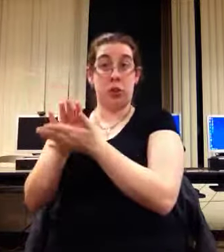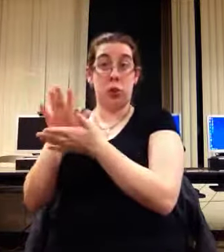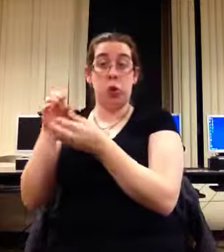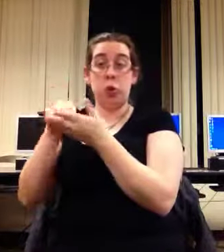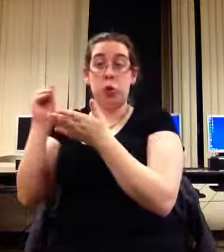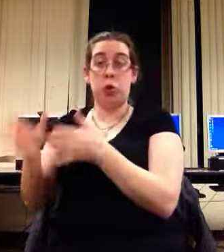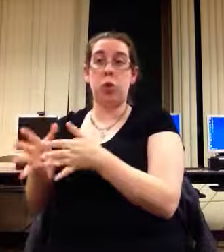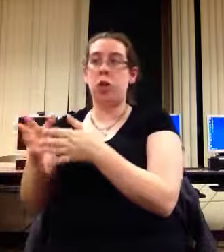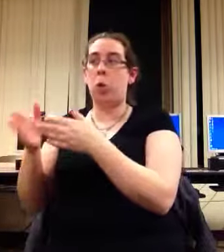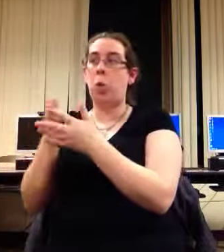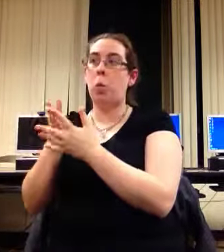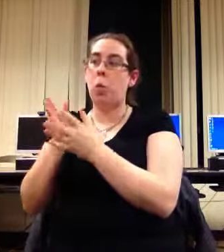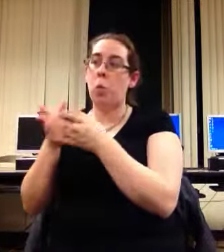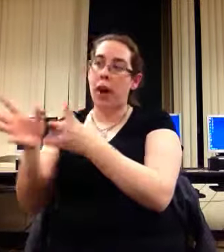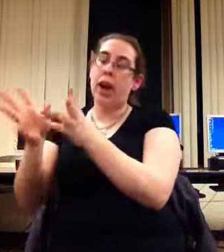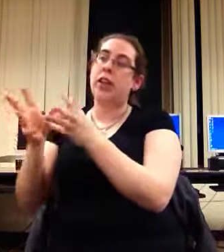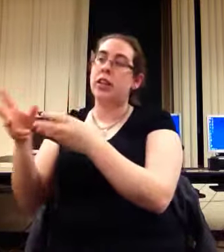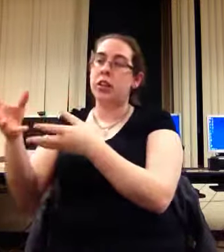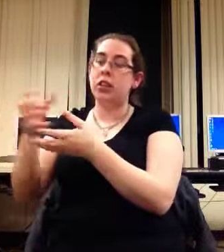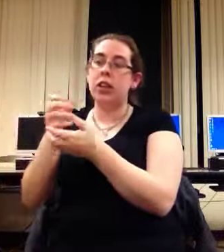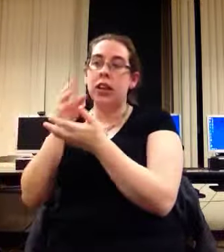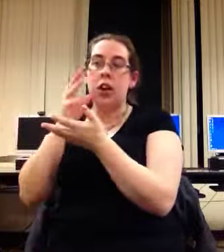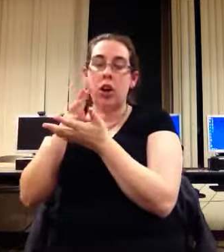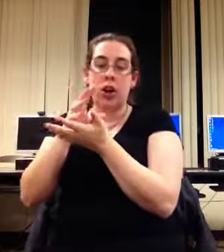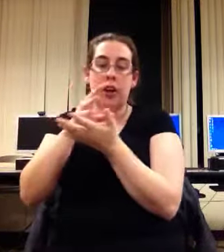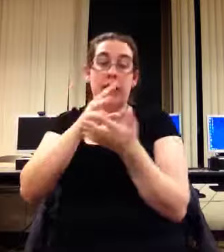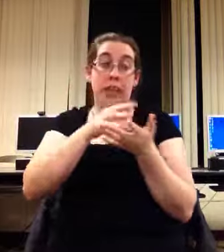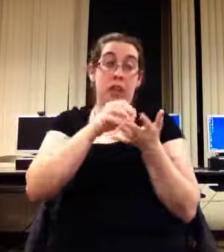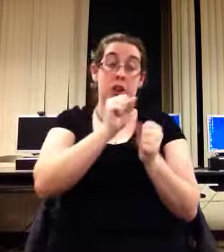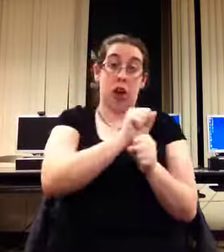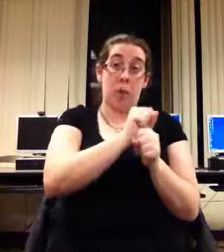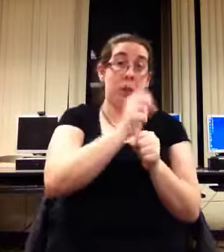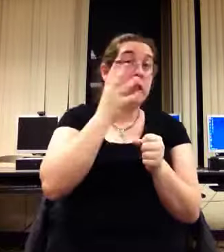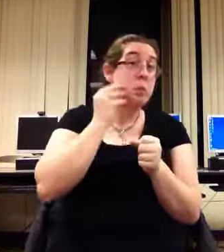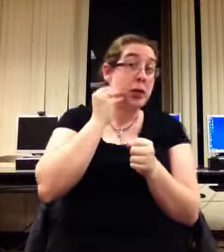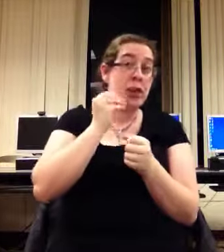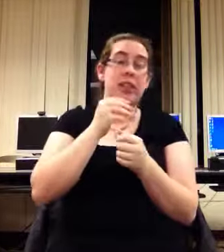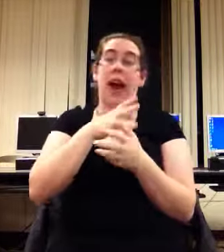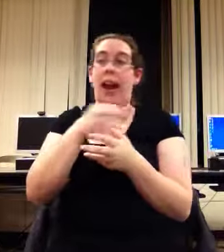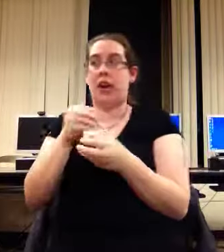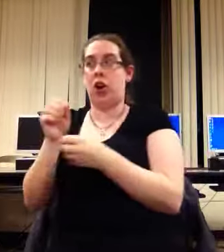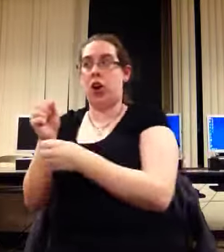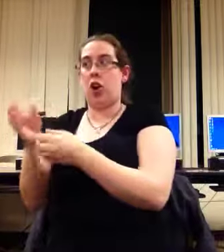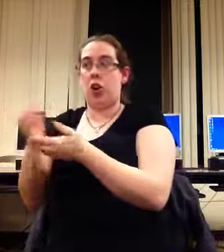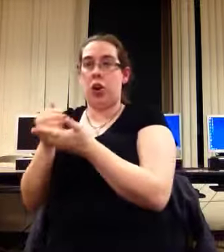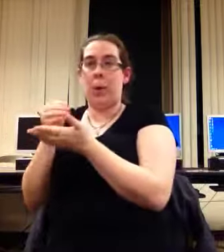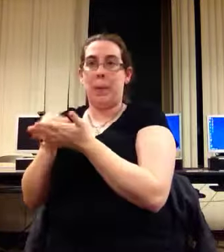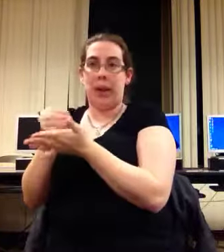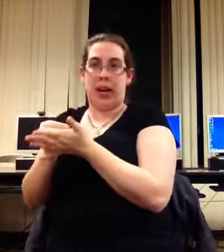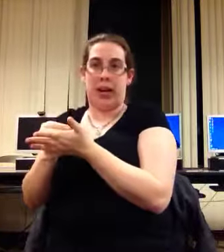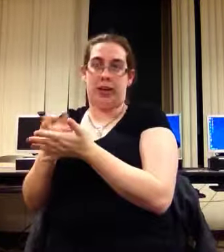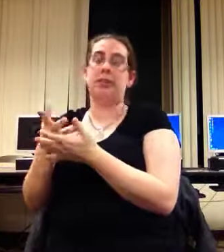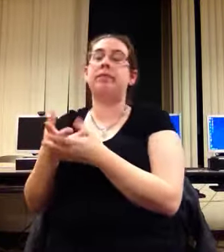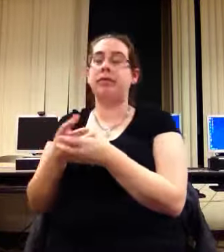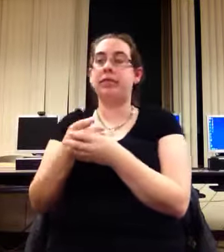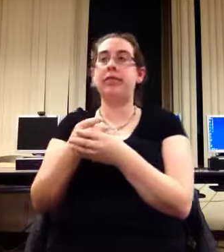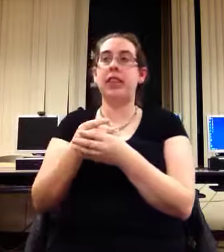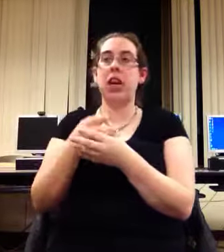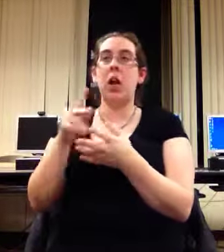how do you get a work-study position? Good question. The process is fairly simple, but positions and program funds are